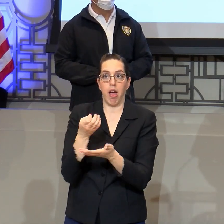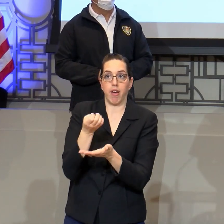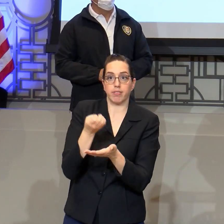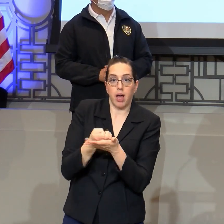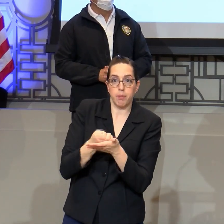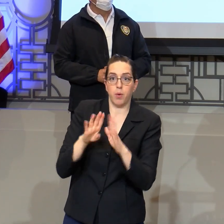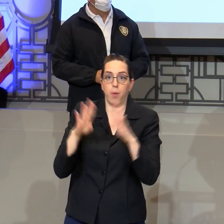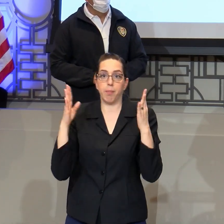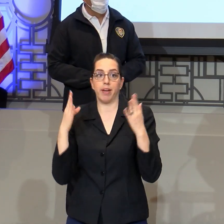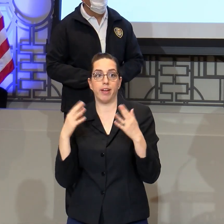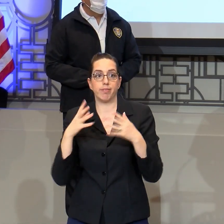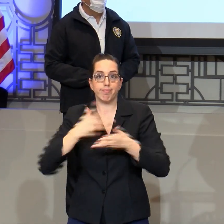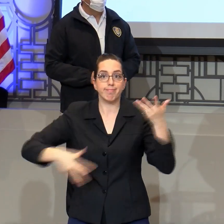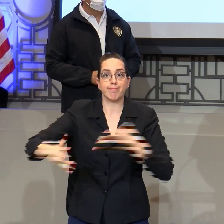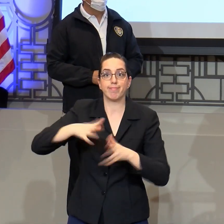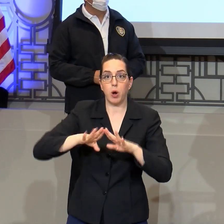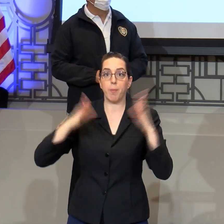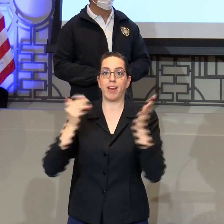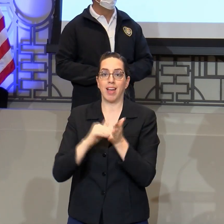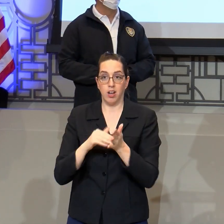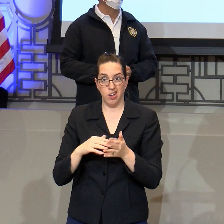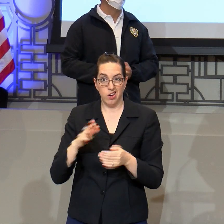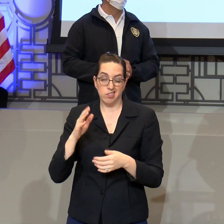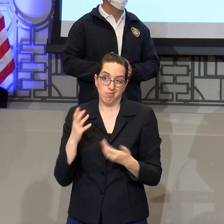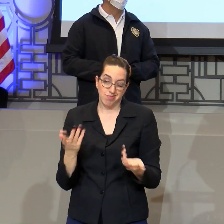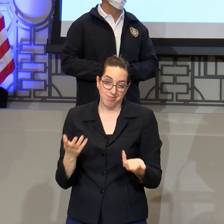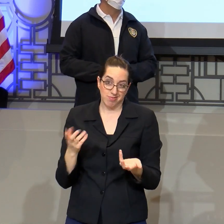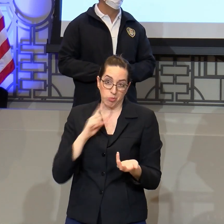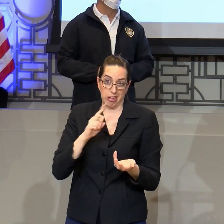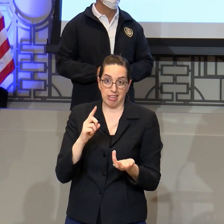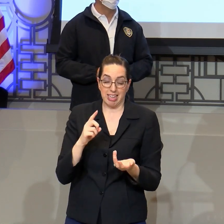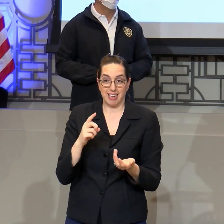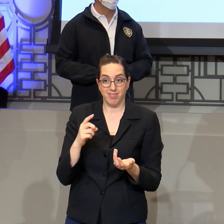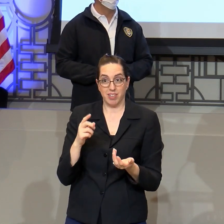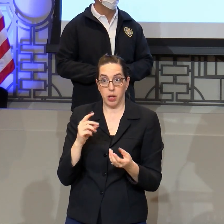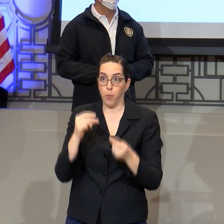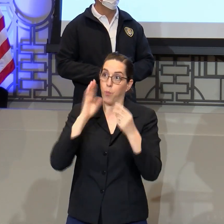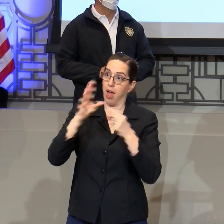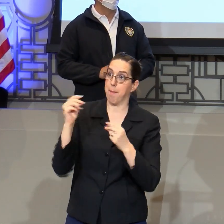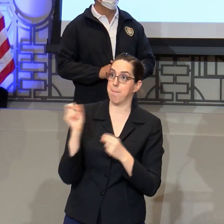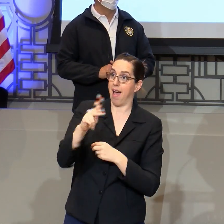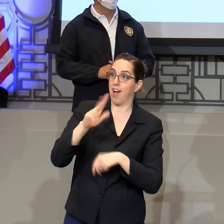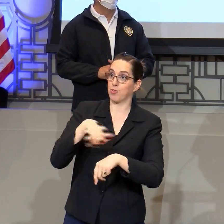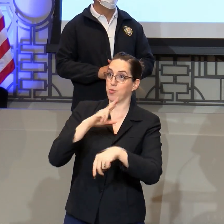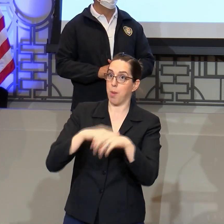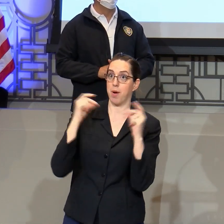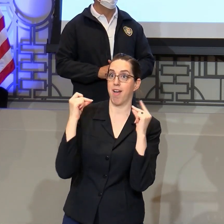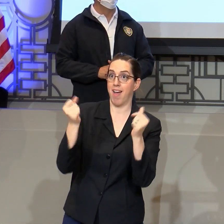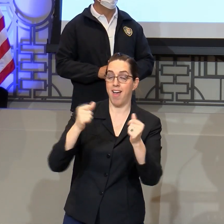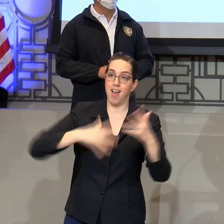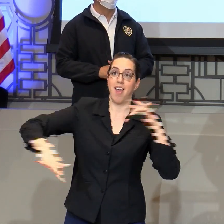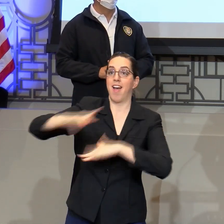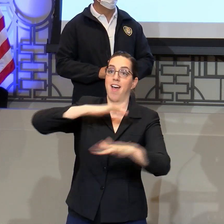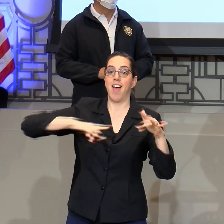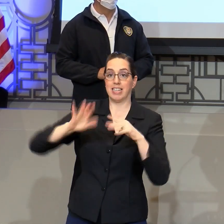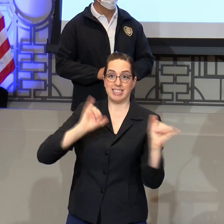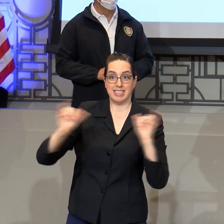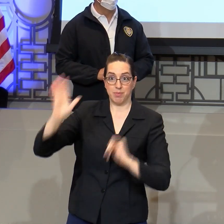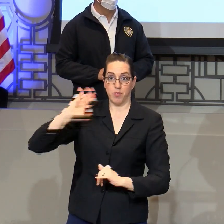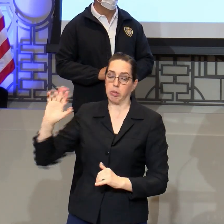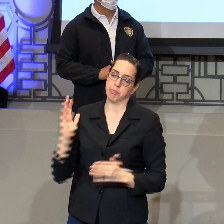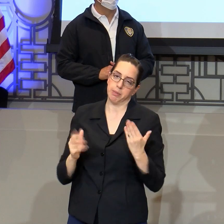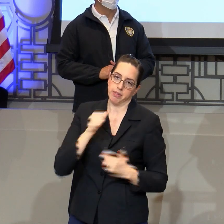don't know that society is necessarily going to get back to the way it was as quickly as you'd like it to, but the goal is to get the economy going again, which is